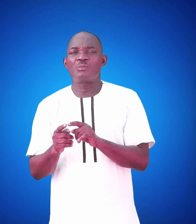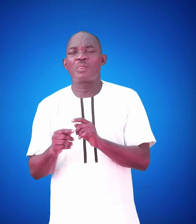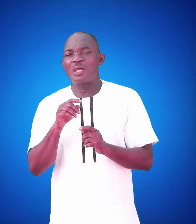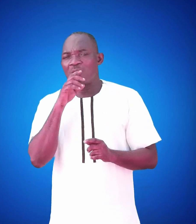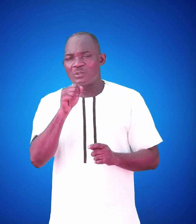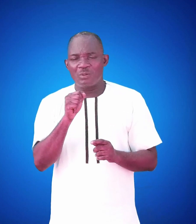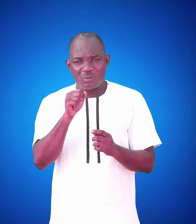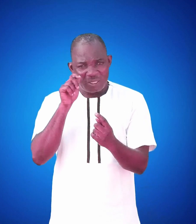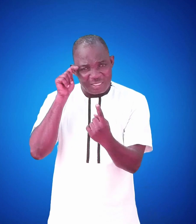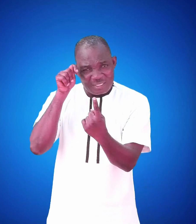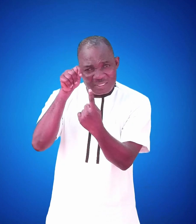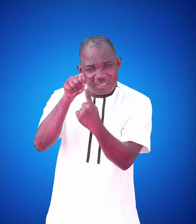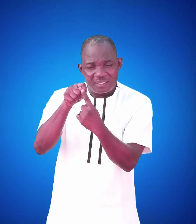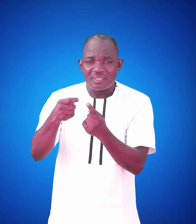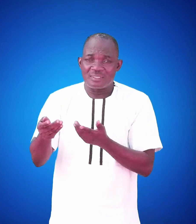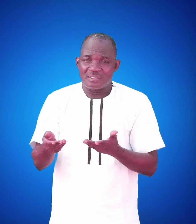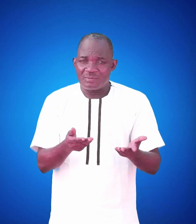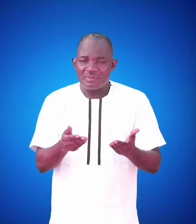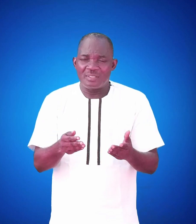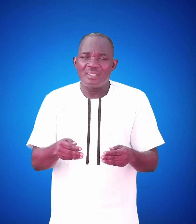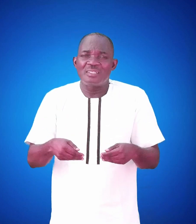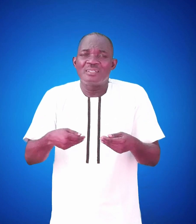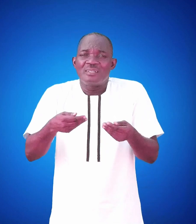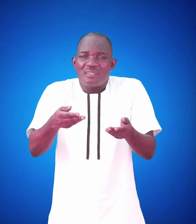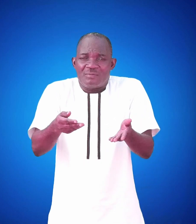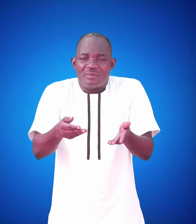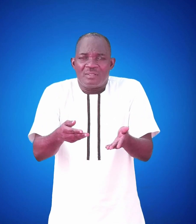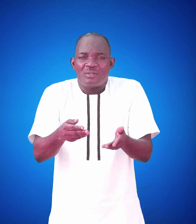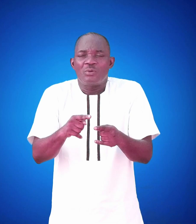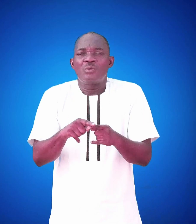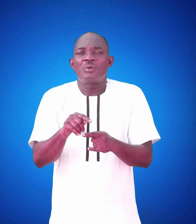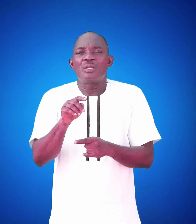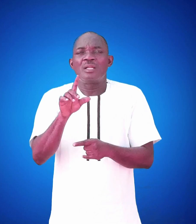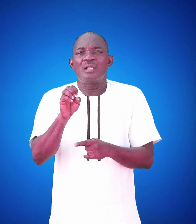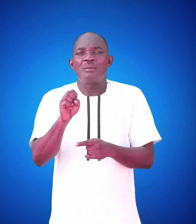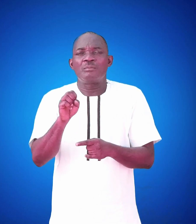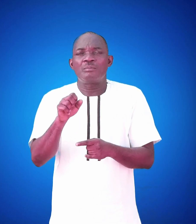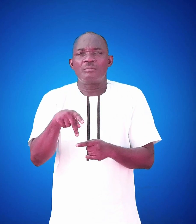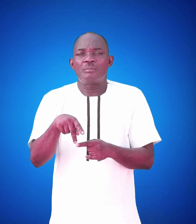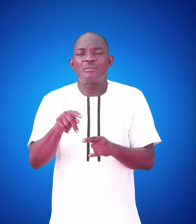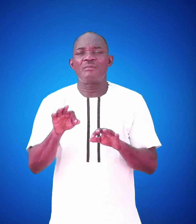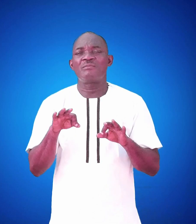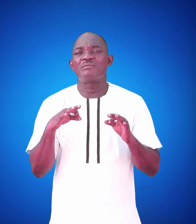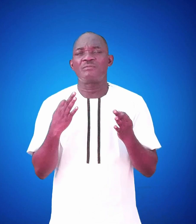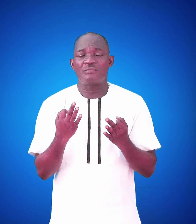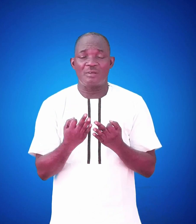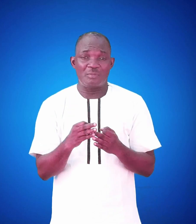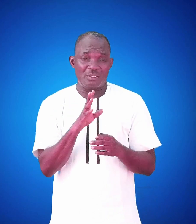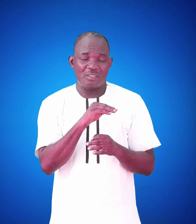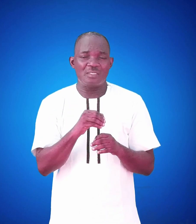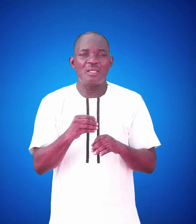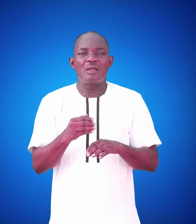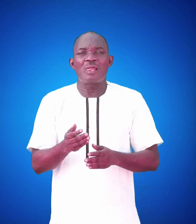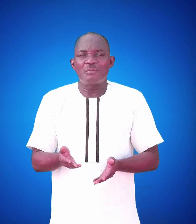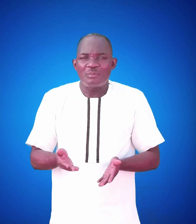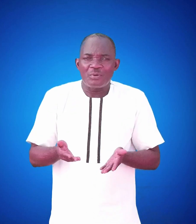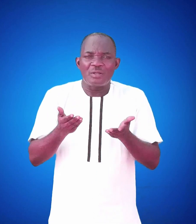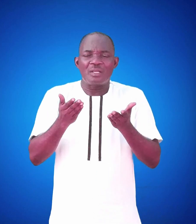ensure targeted service delivery to LEAP households,